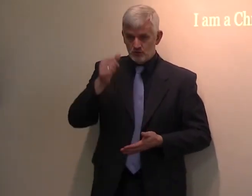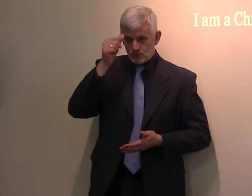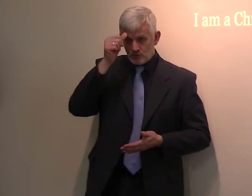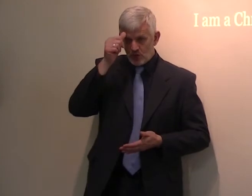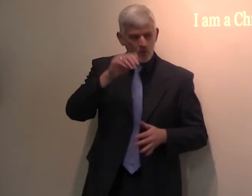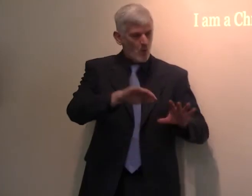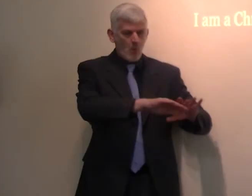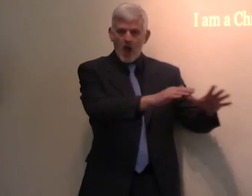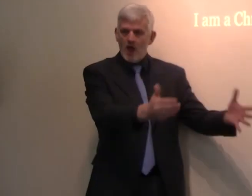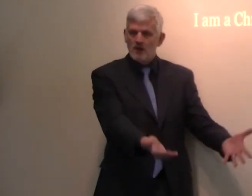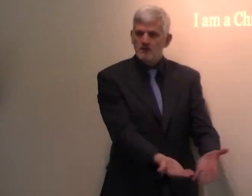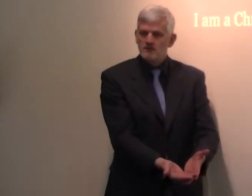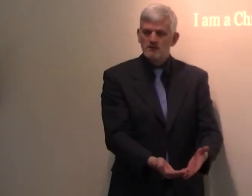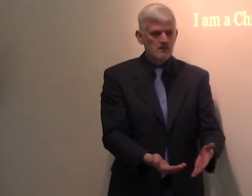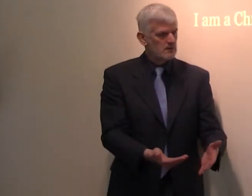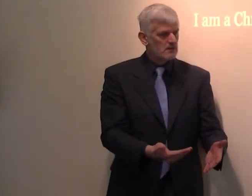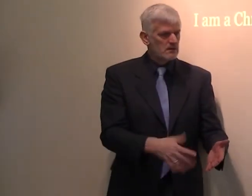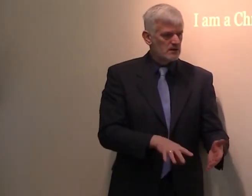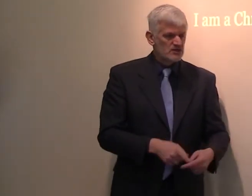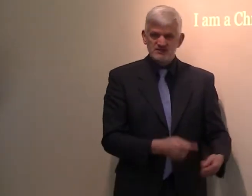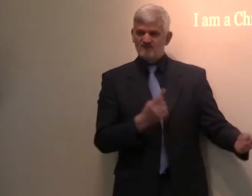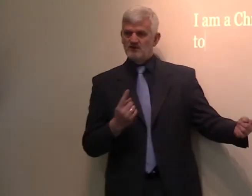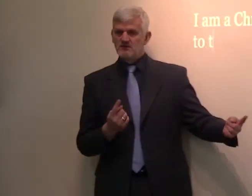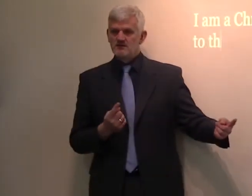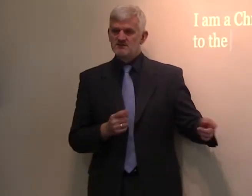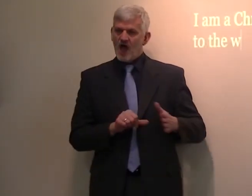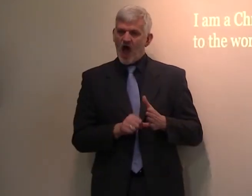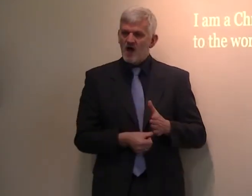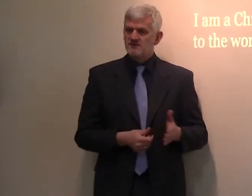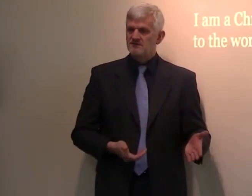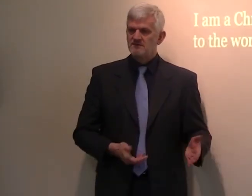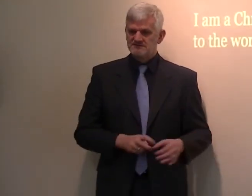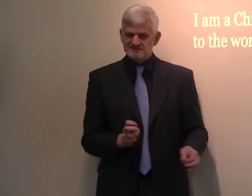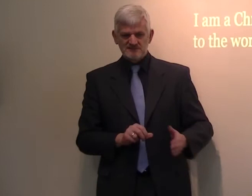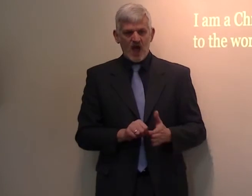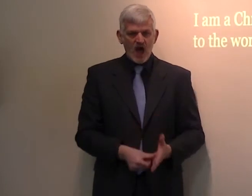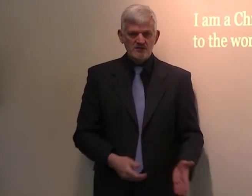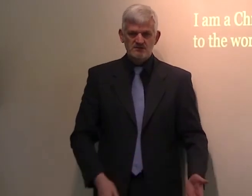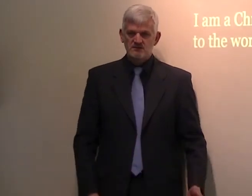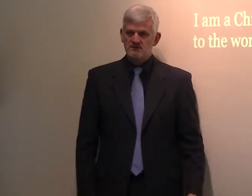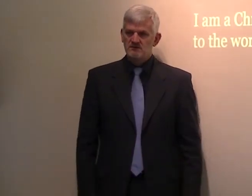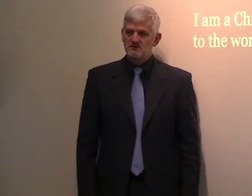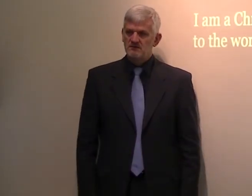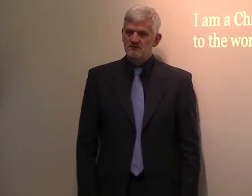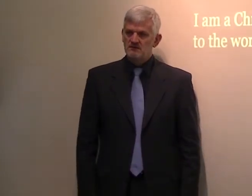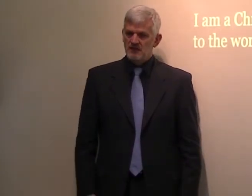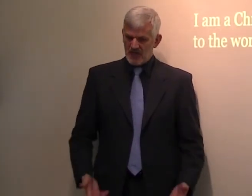world. And it requires a lot of power. Only the power of God can help us to do